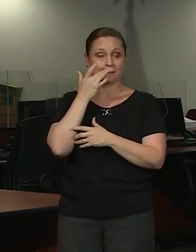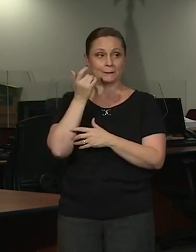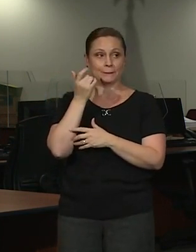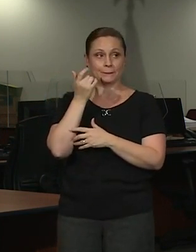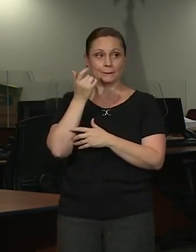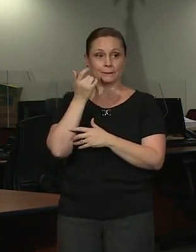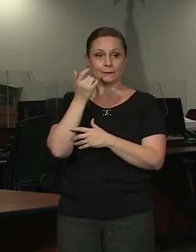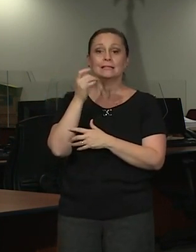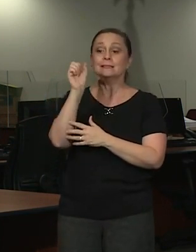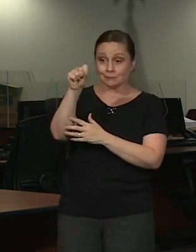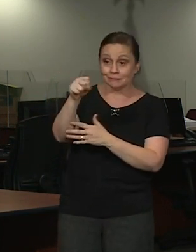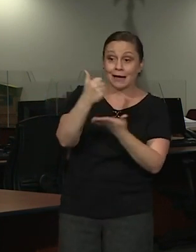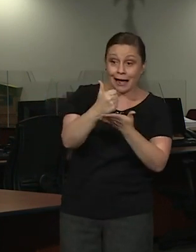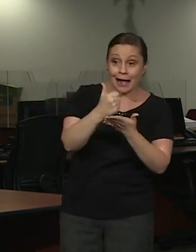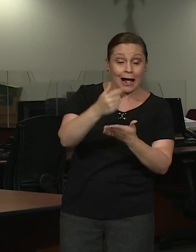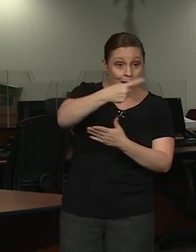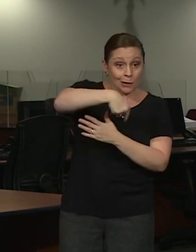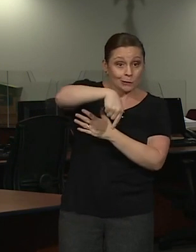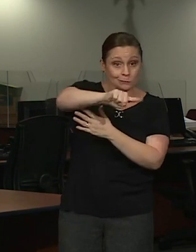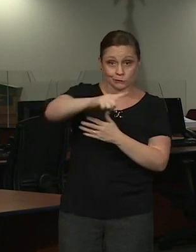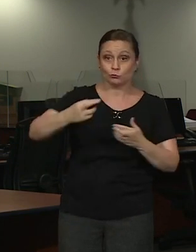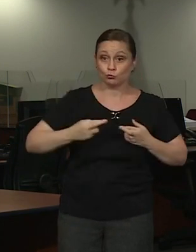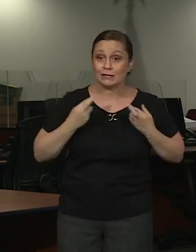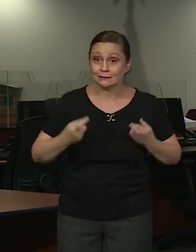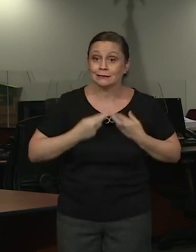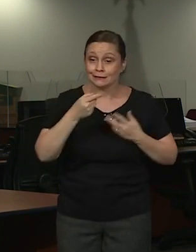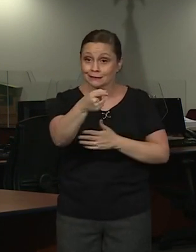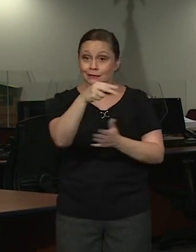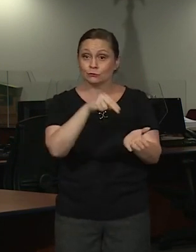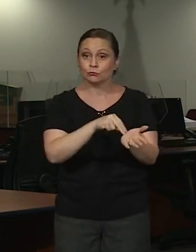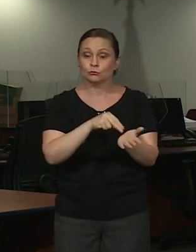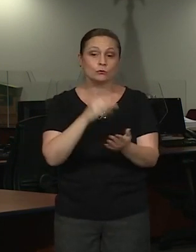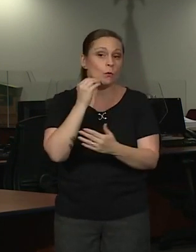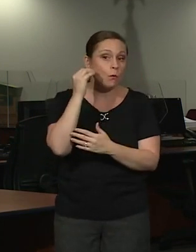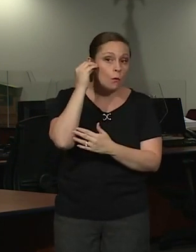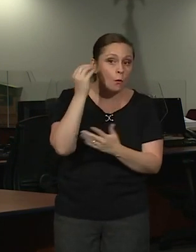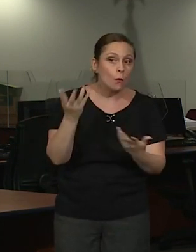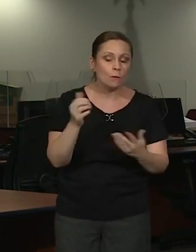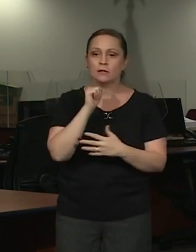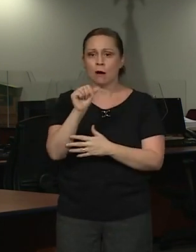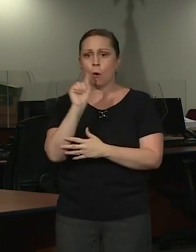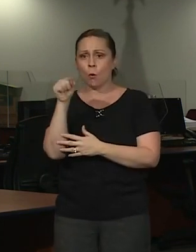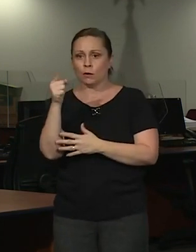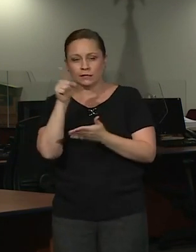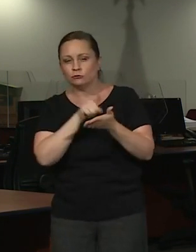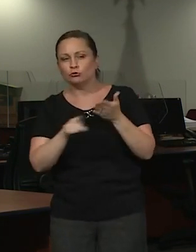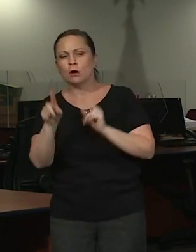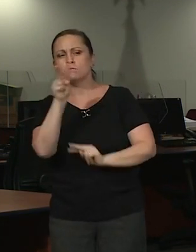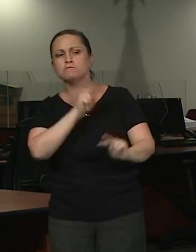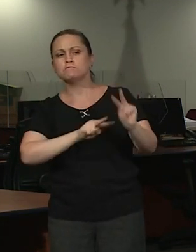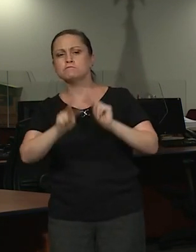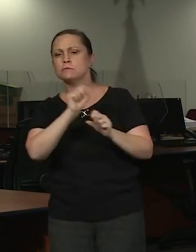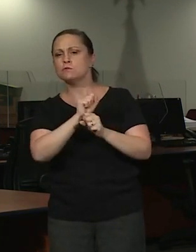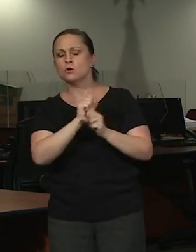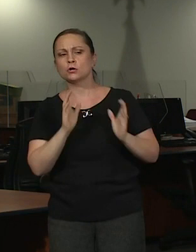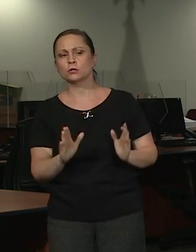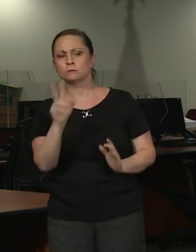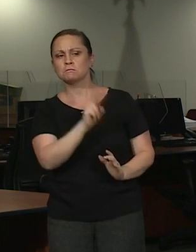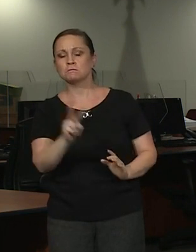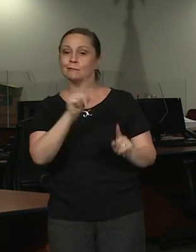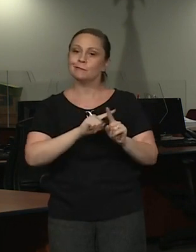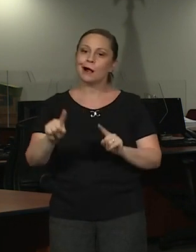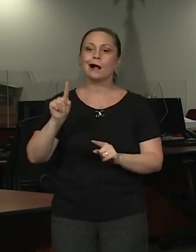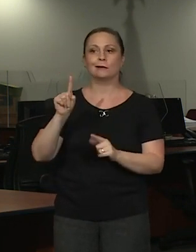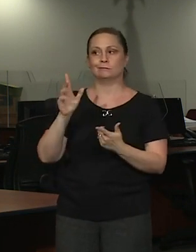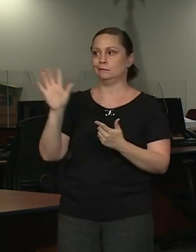it helps those in the nursing homes as well. It's not just to check on the employees of the nursing home, but it's to check on the